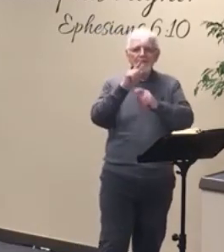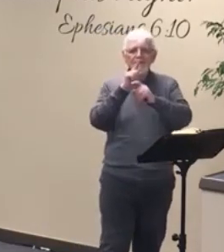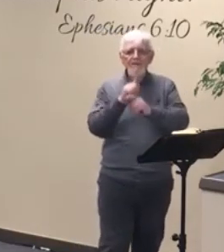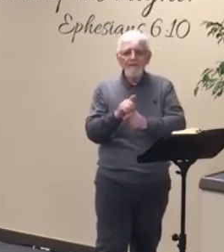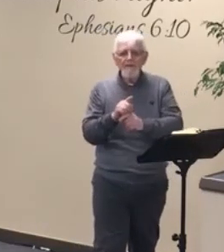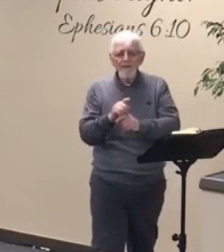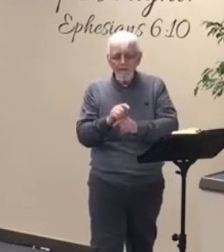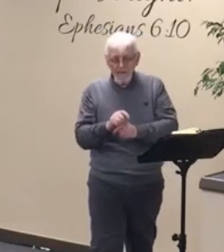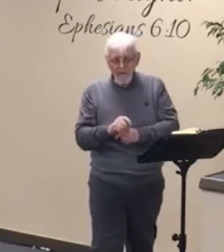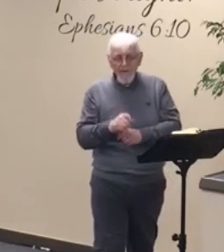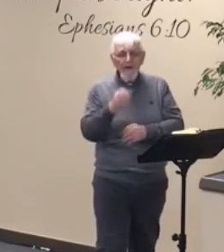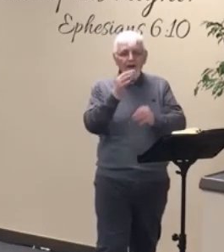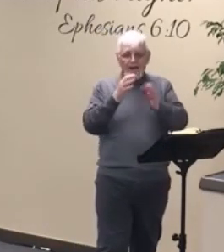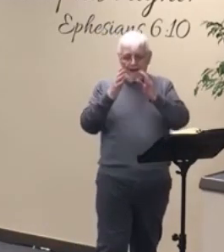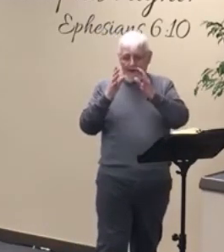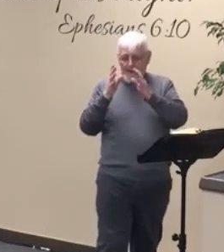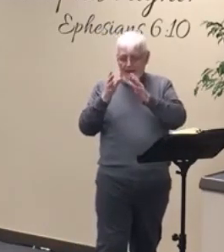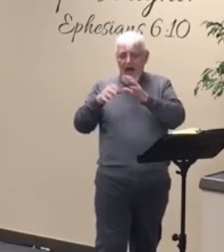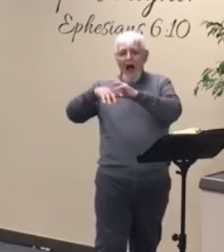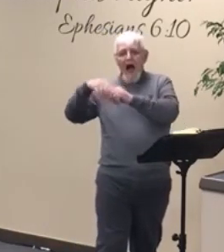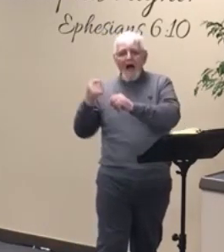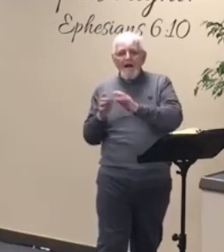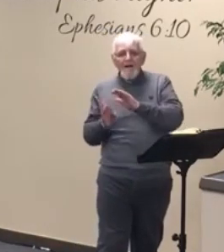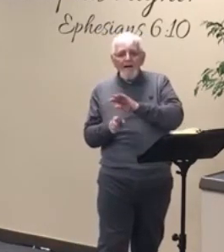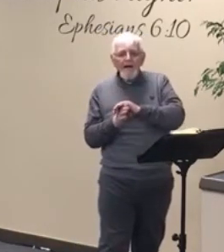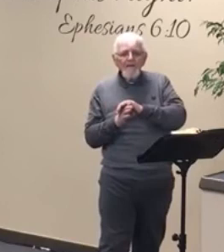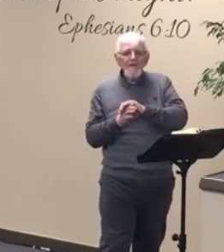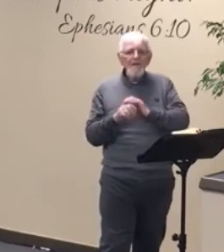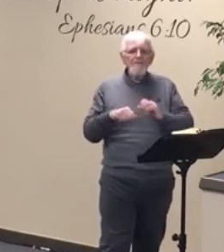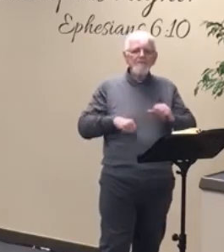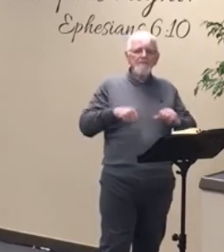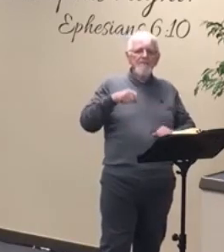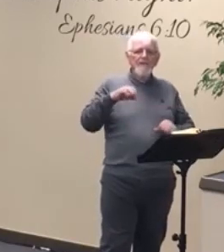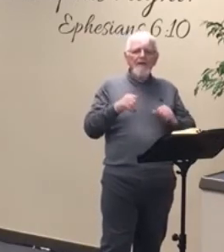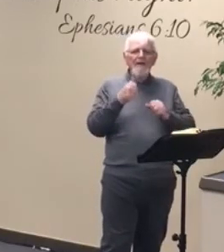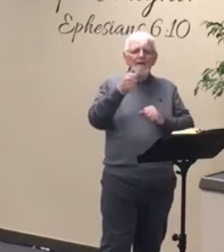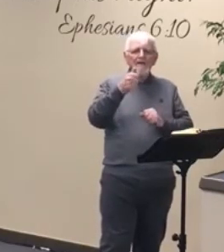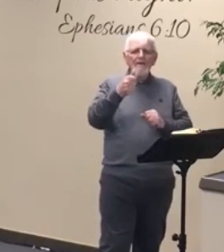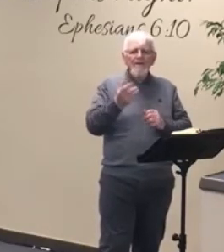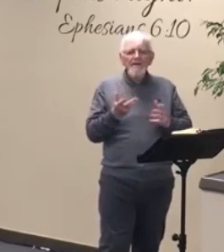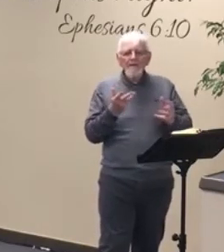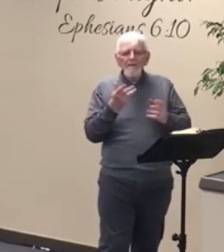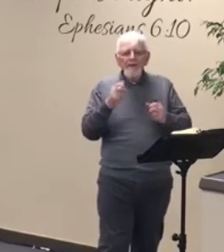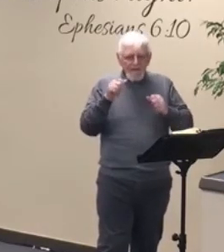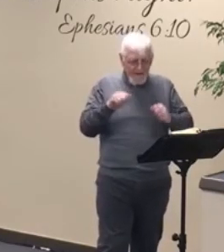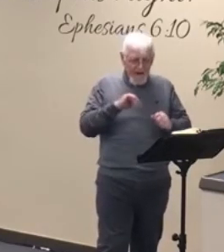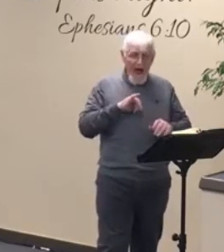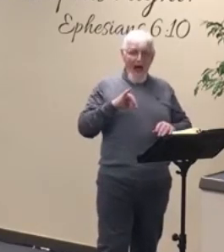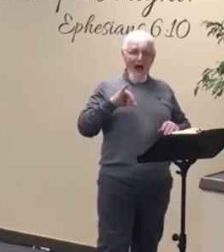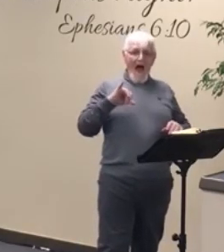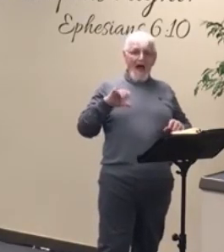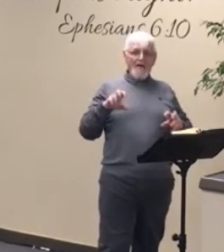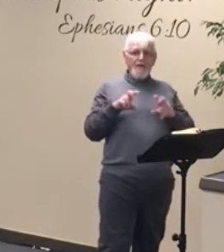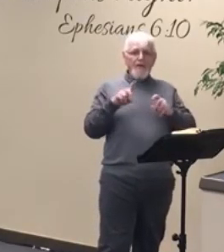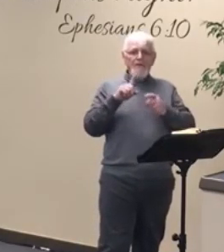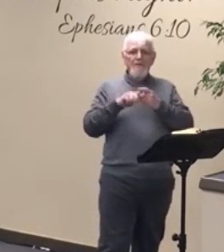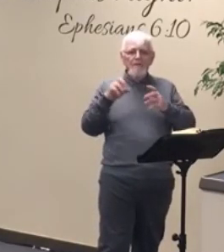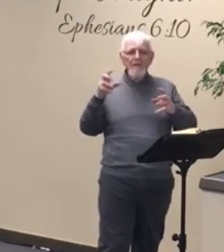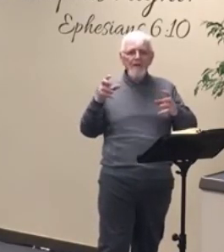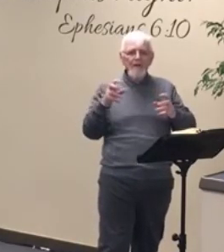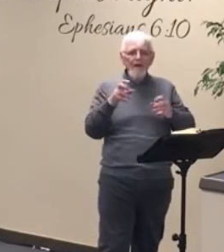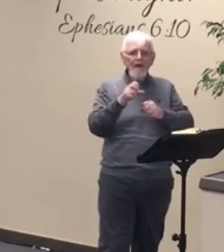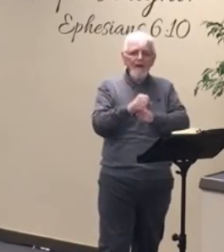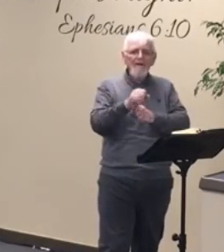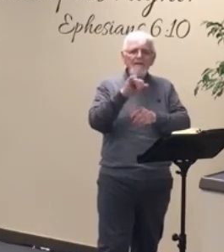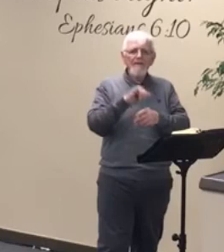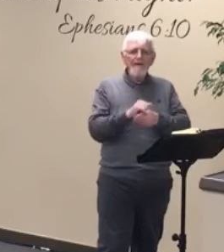Now, if they leave out the humbling, and there's an element of pride and self, and what can I do to achieve this? Well, they left that out, then